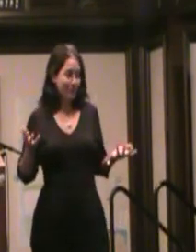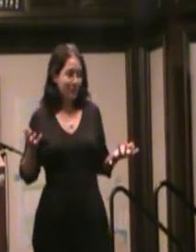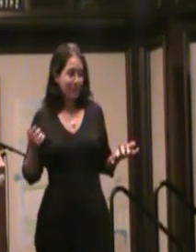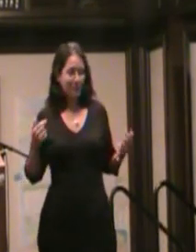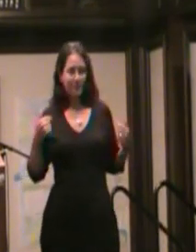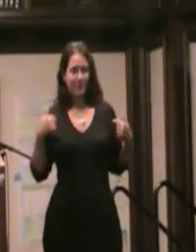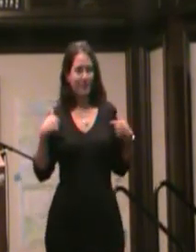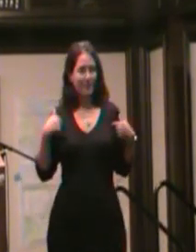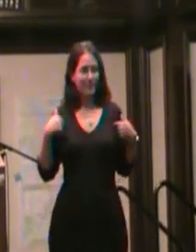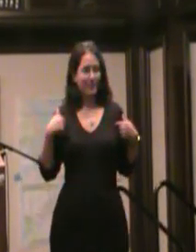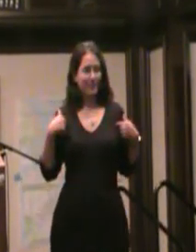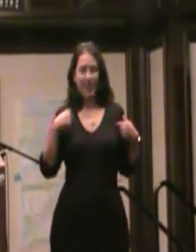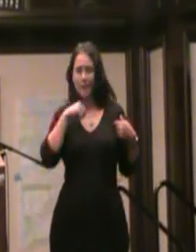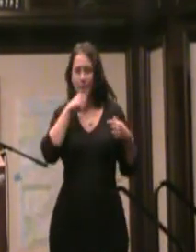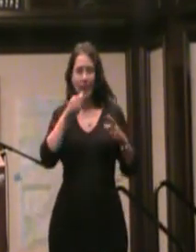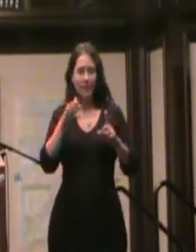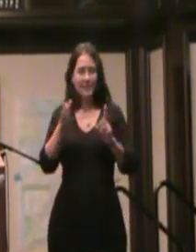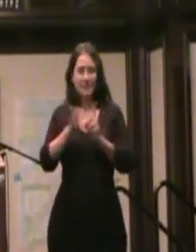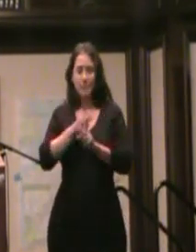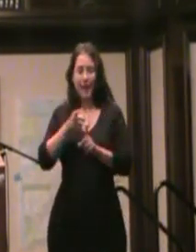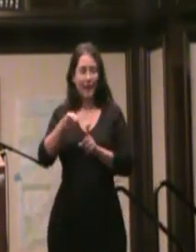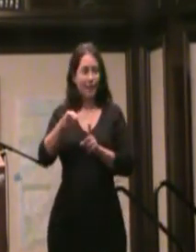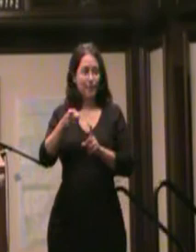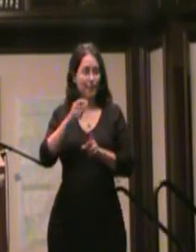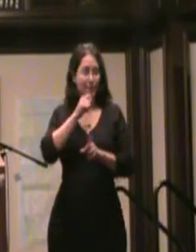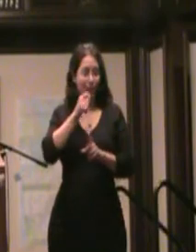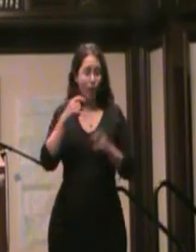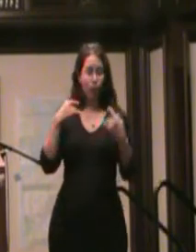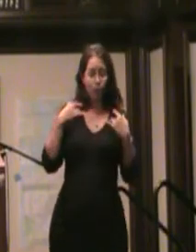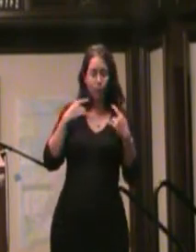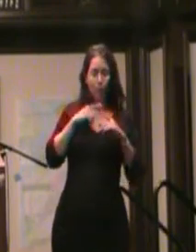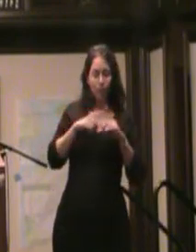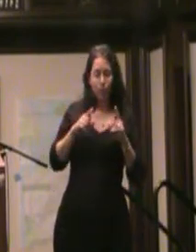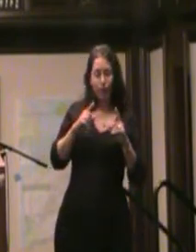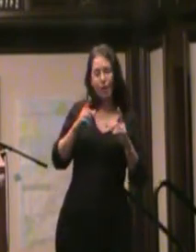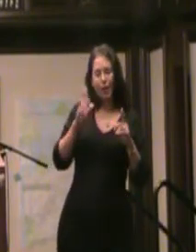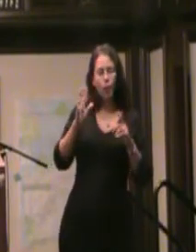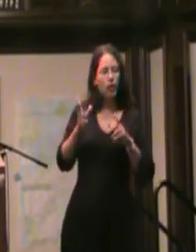going to smack him, you know, but I will try to use the word